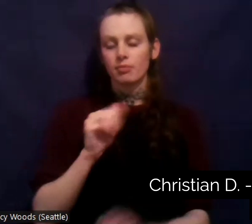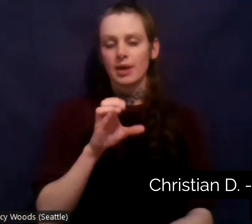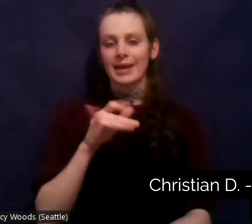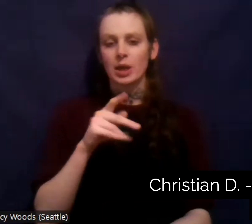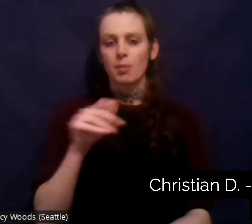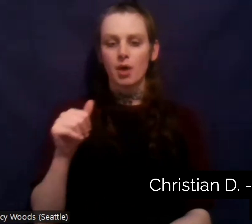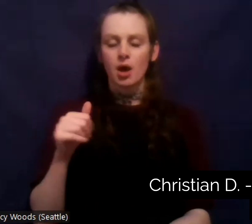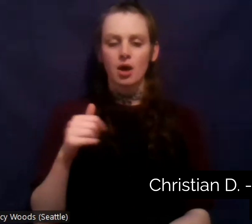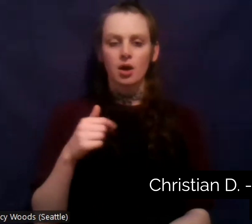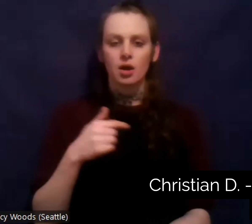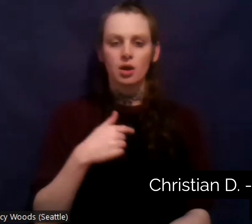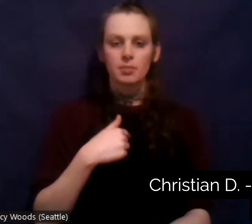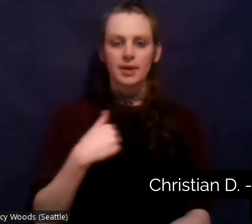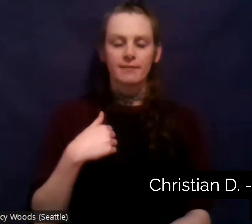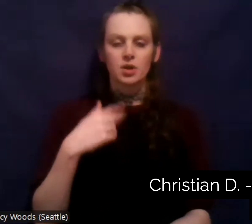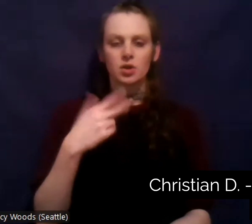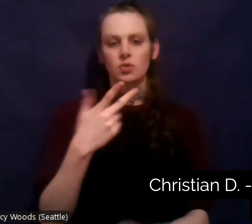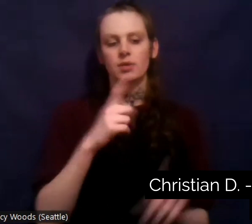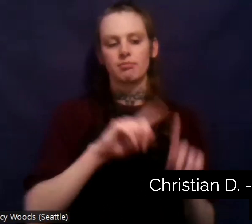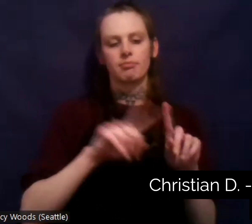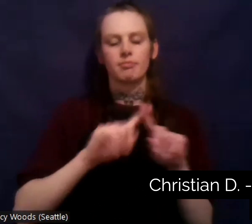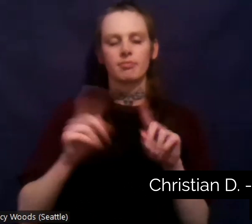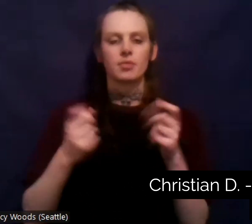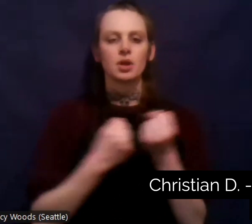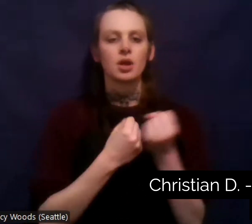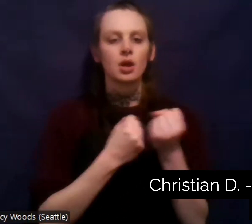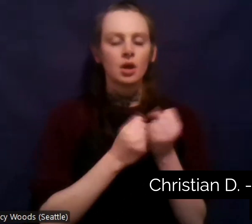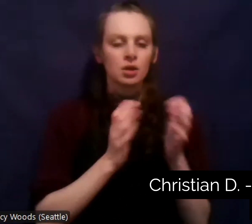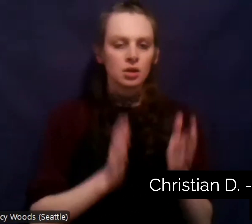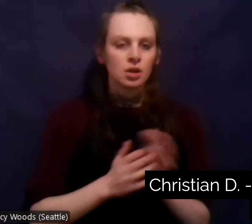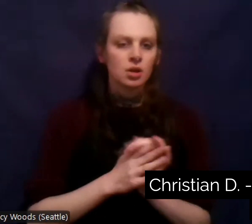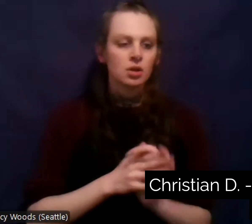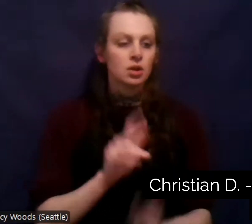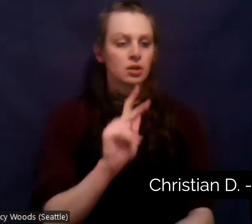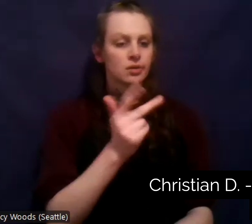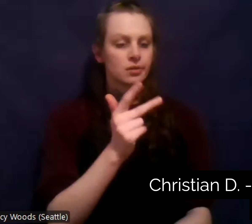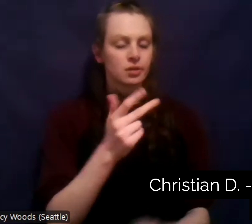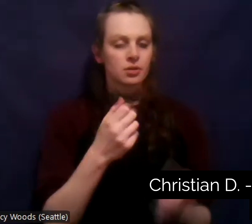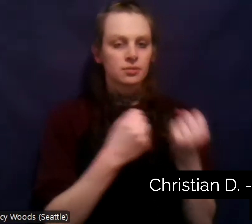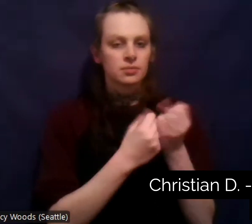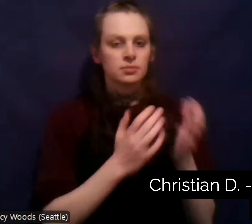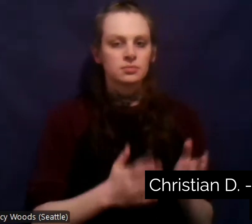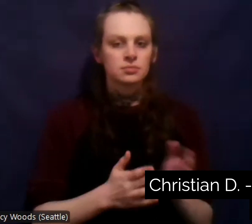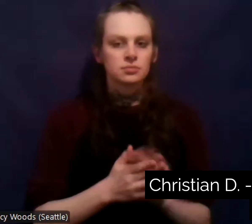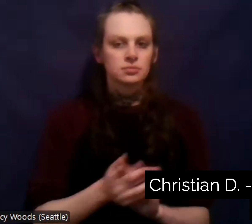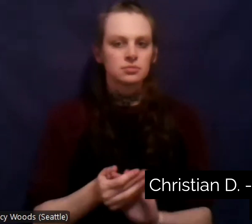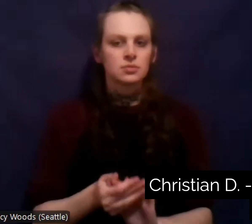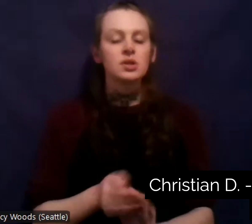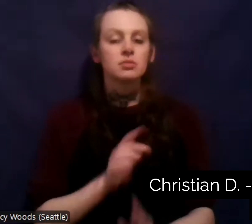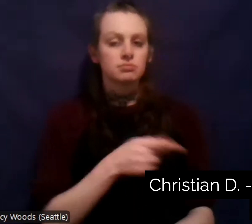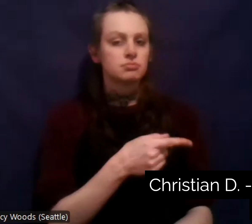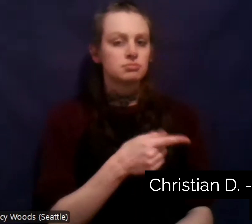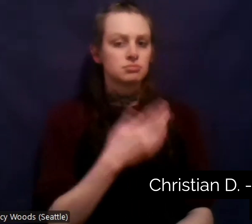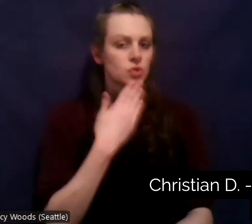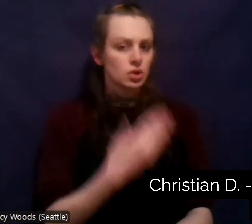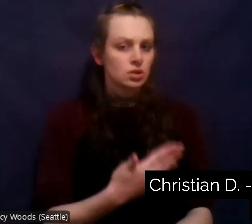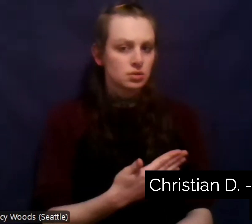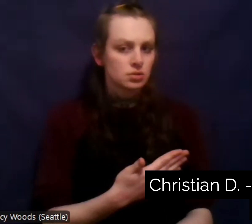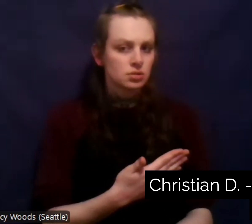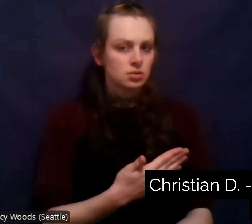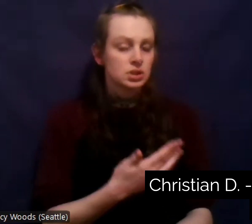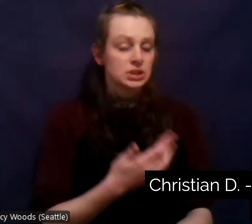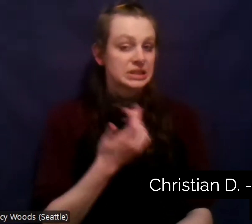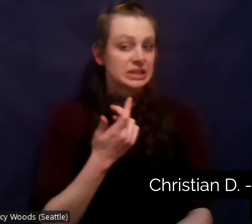different sponsors, and the third sponsor, um, she was a pretty good sponsor, but